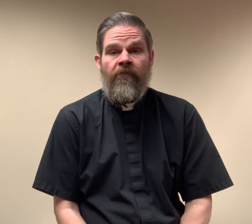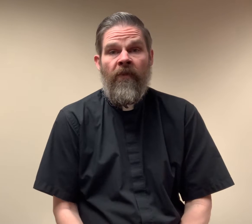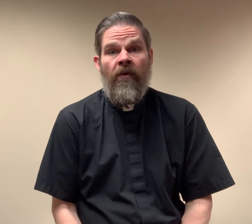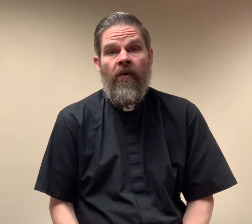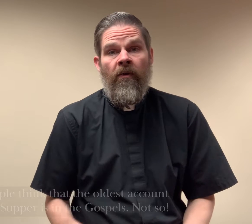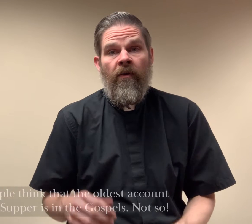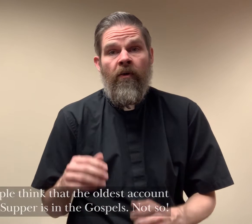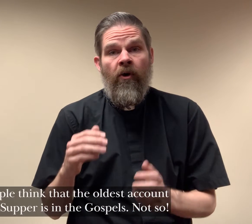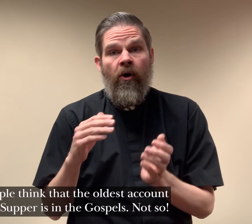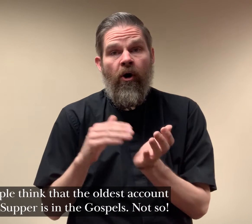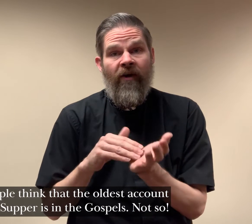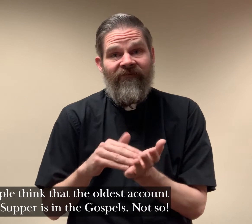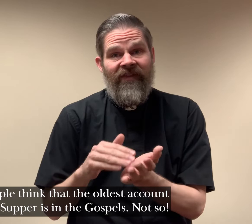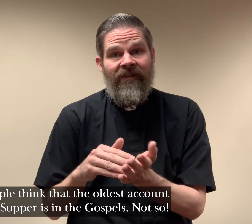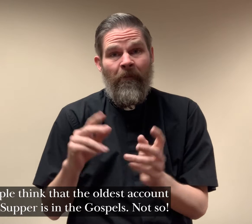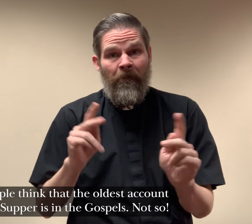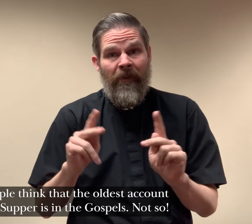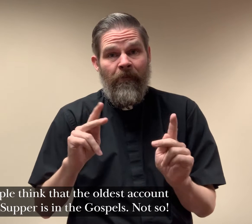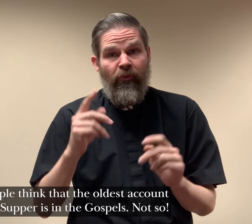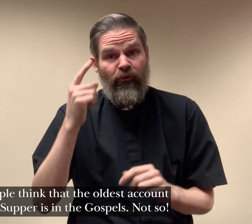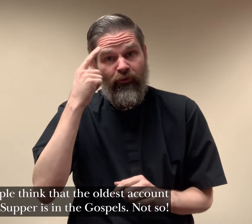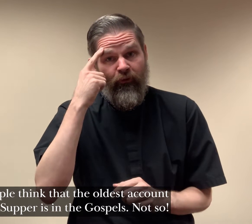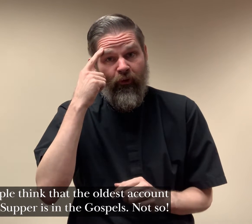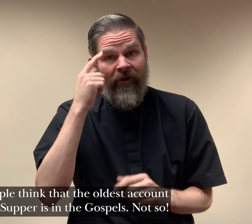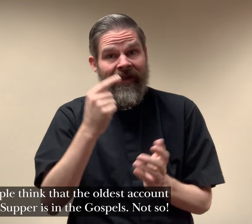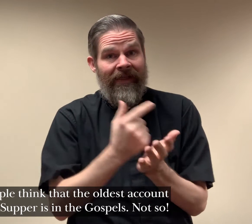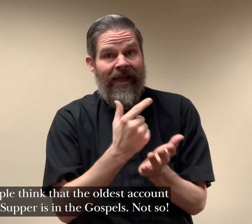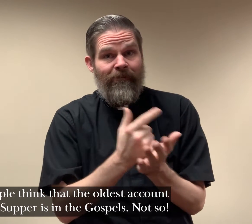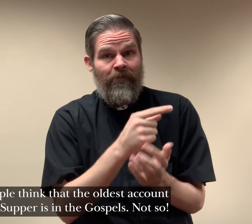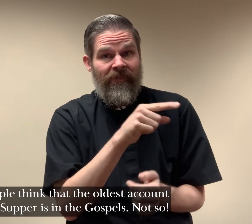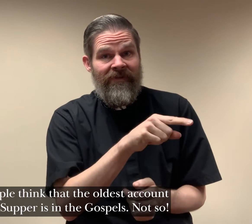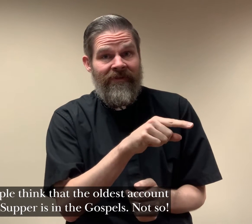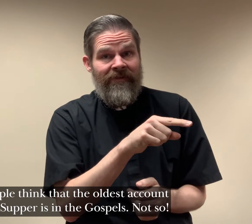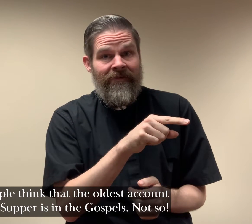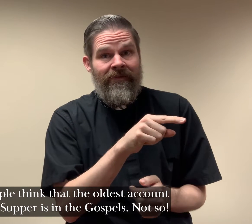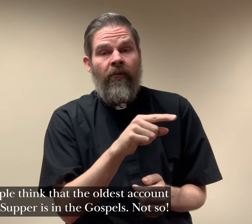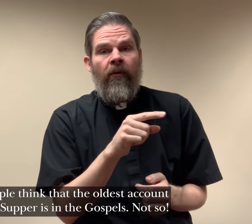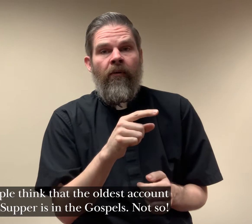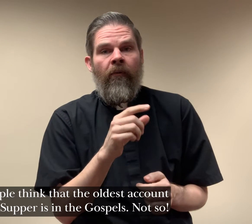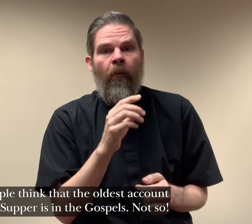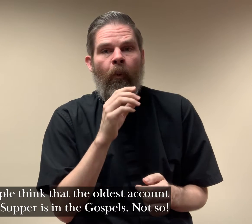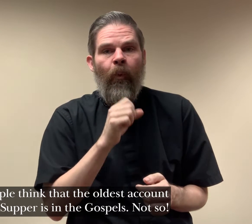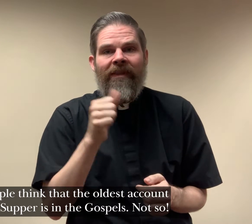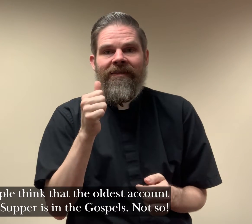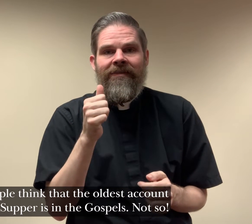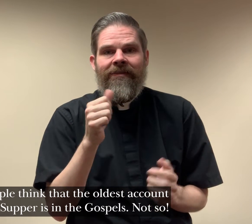Often, people think that the oldest account of the Last Supper is in the Gospels.